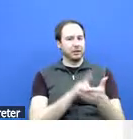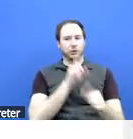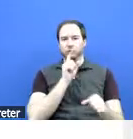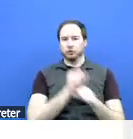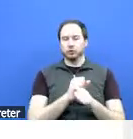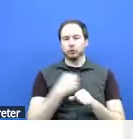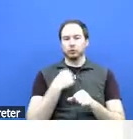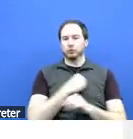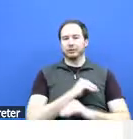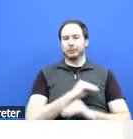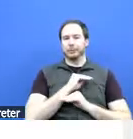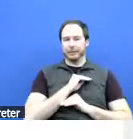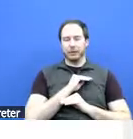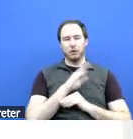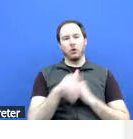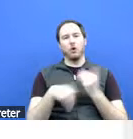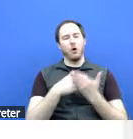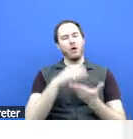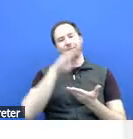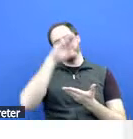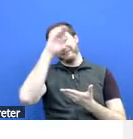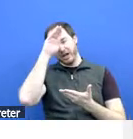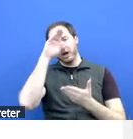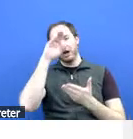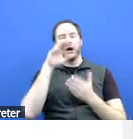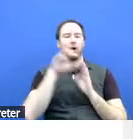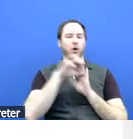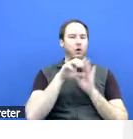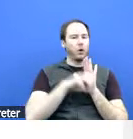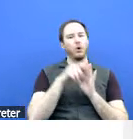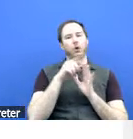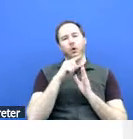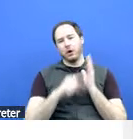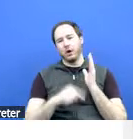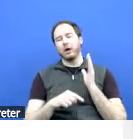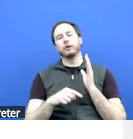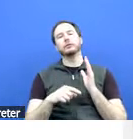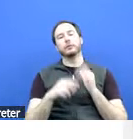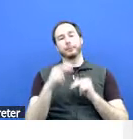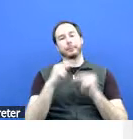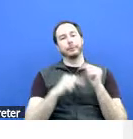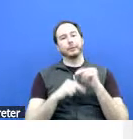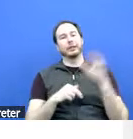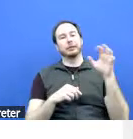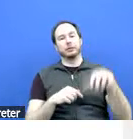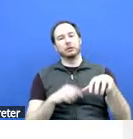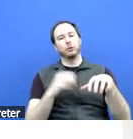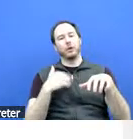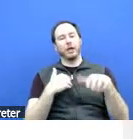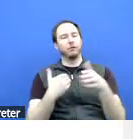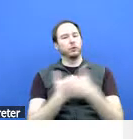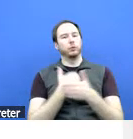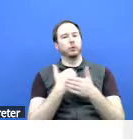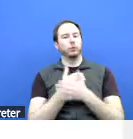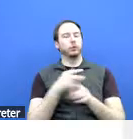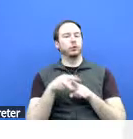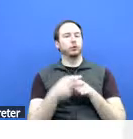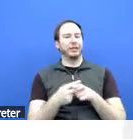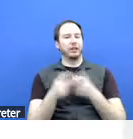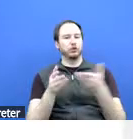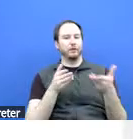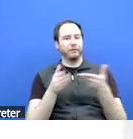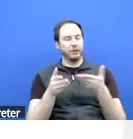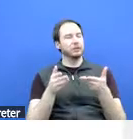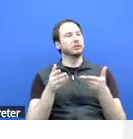we meet all fire code, fire access requirements. The building will be served by new utility services.